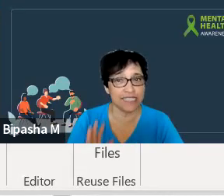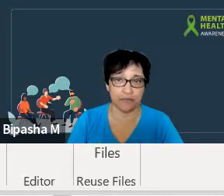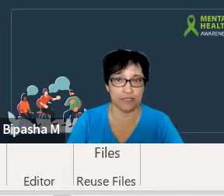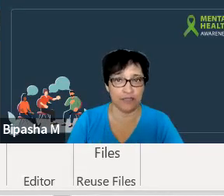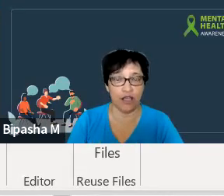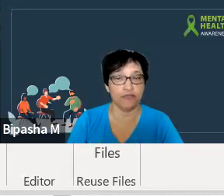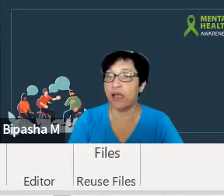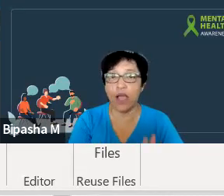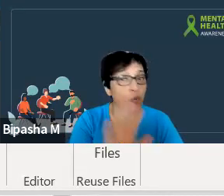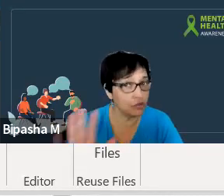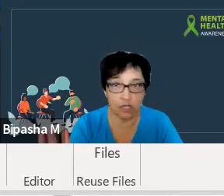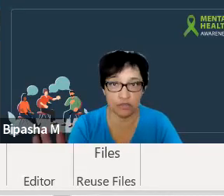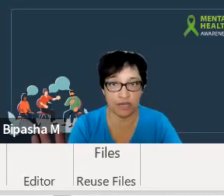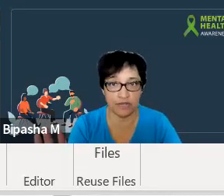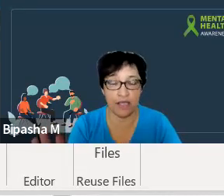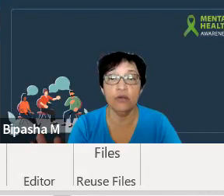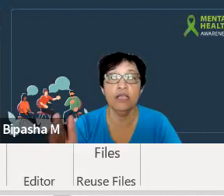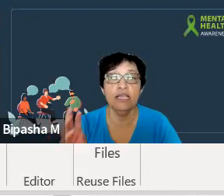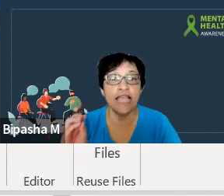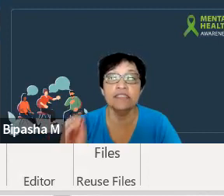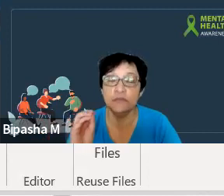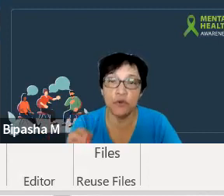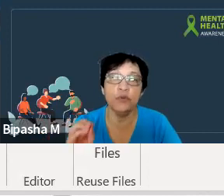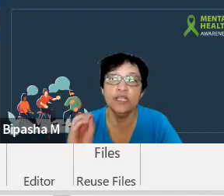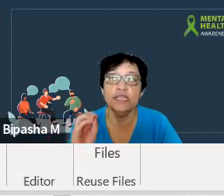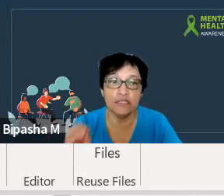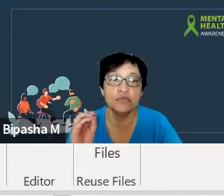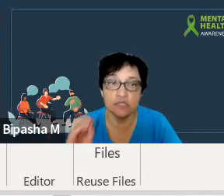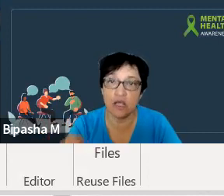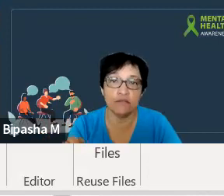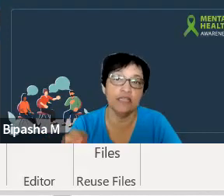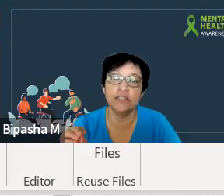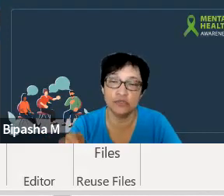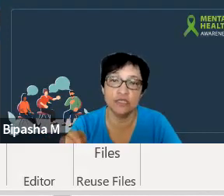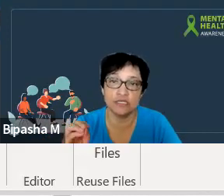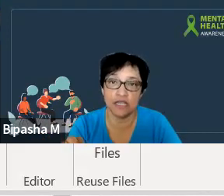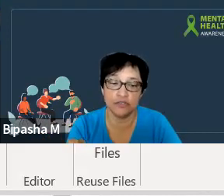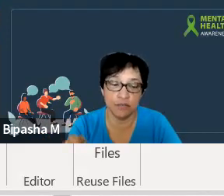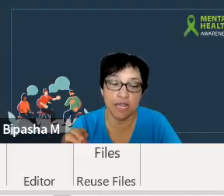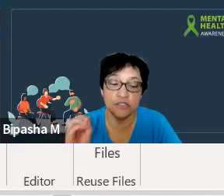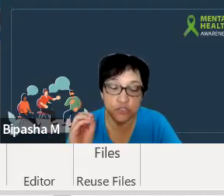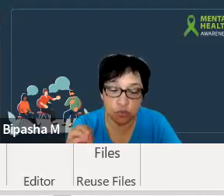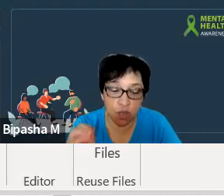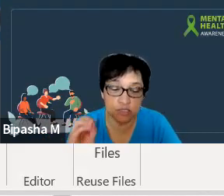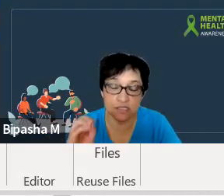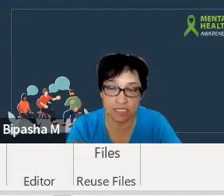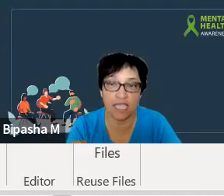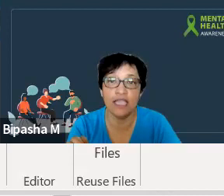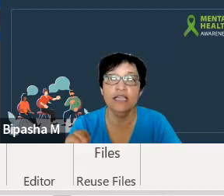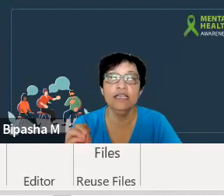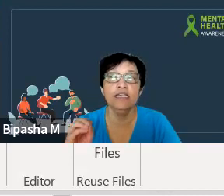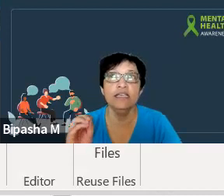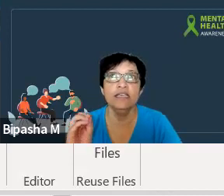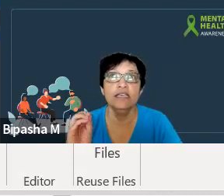little skeptical of. I won't go there now. That's important. We need to resolve that issue in this country, but I do want to